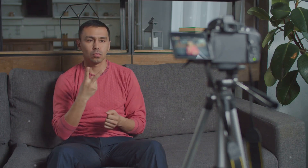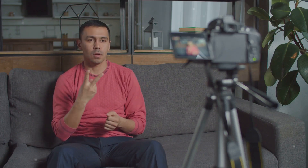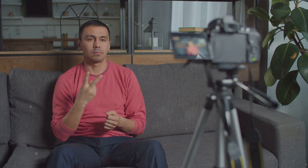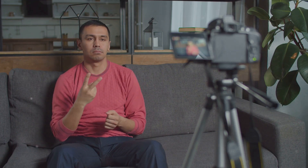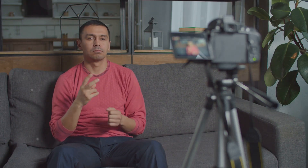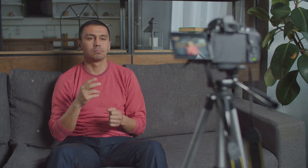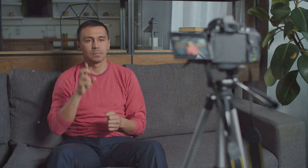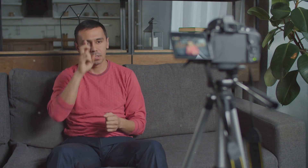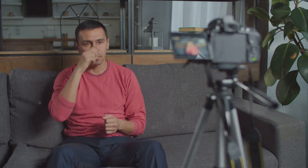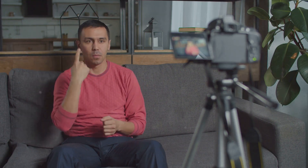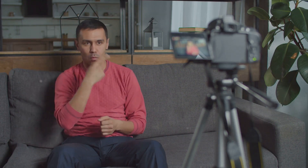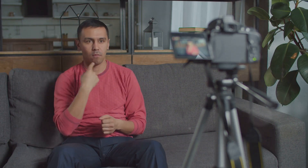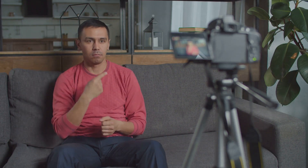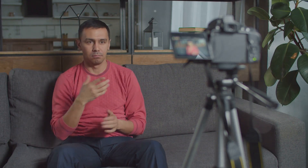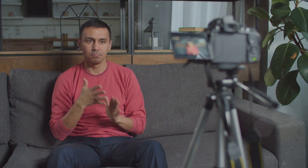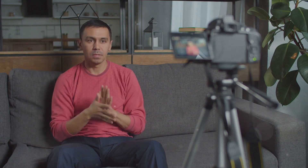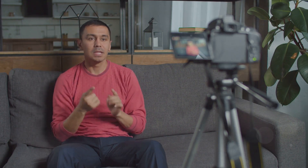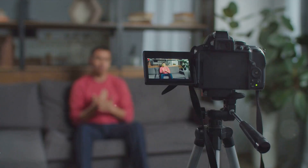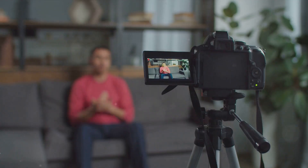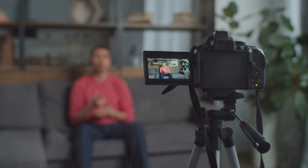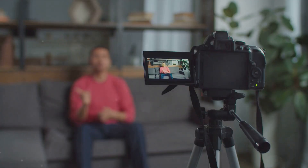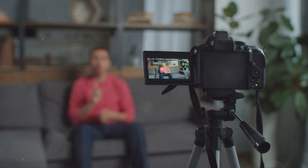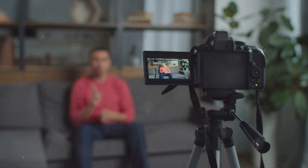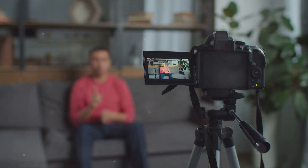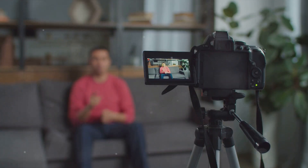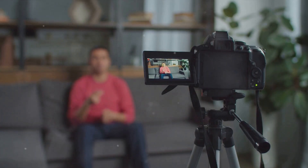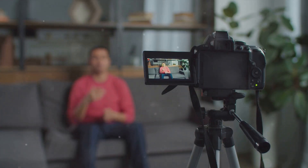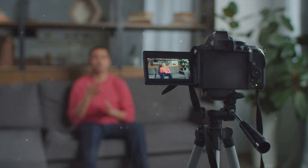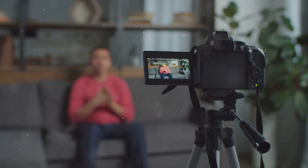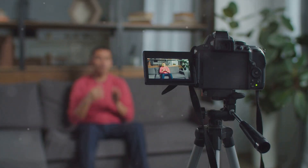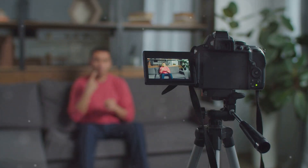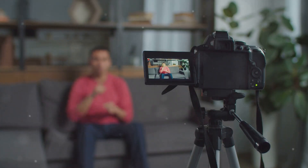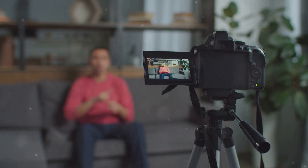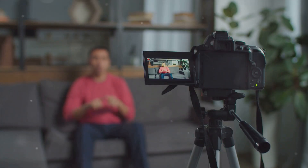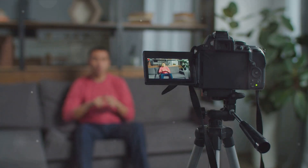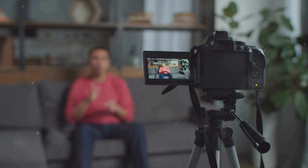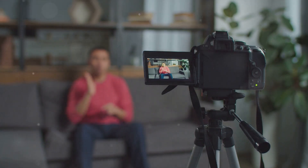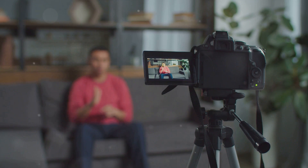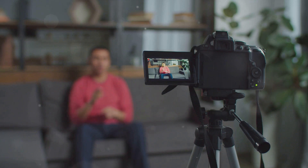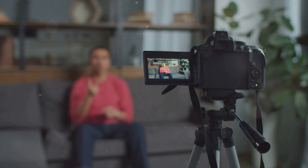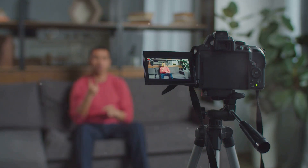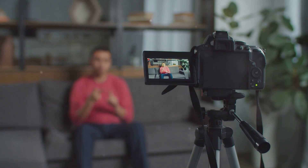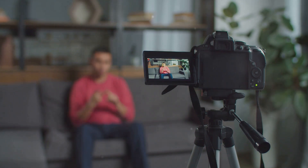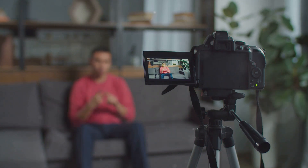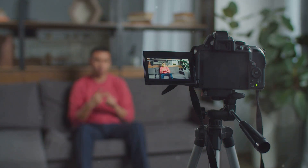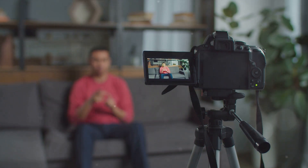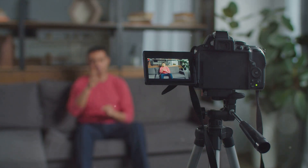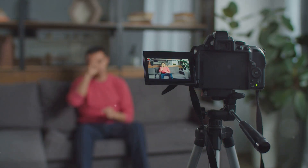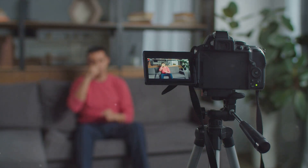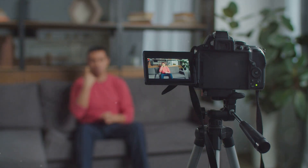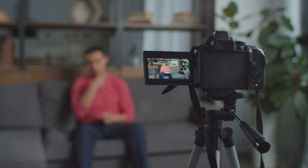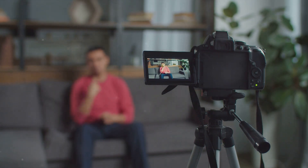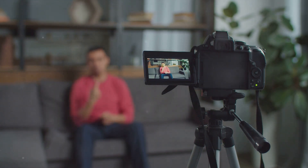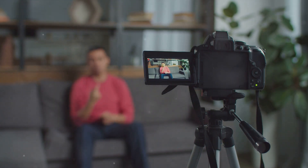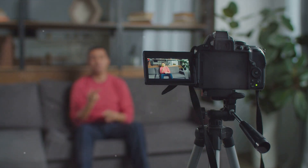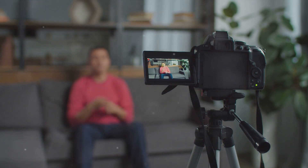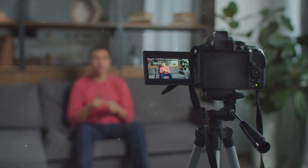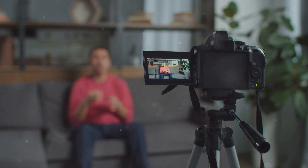logs. Vlogs are like blogs, but instead of text, they use video to communicate. This allows deaf individuals